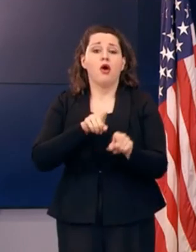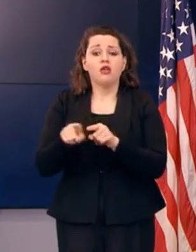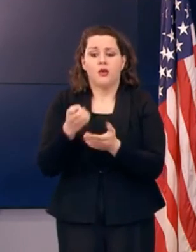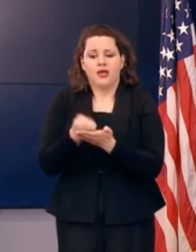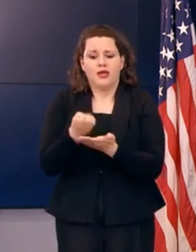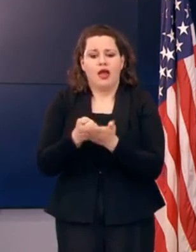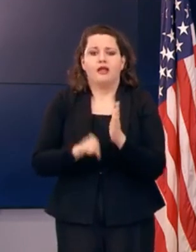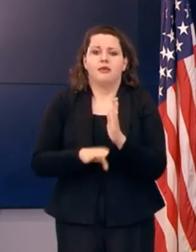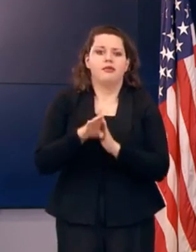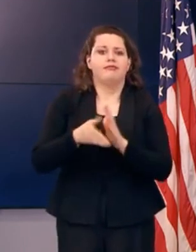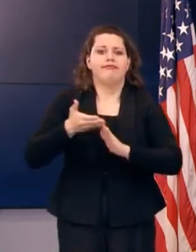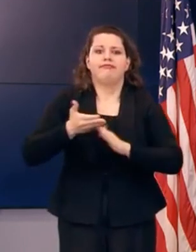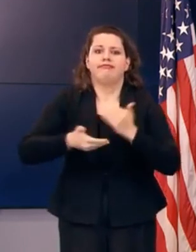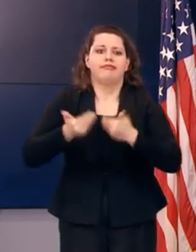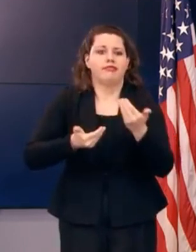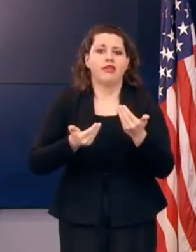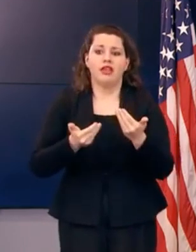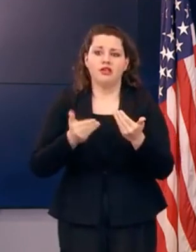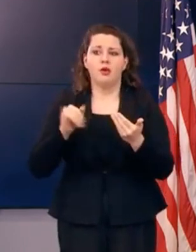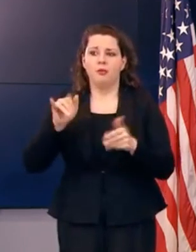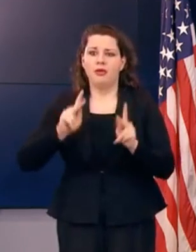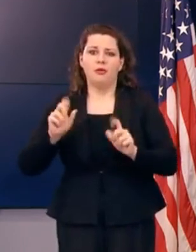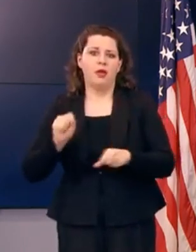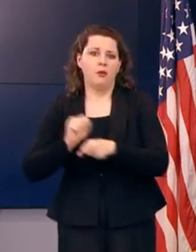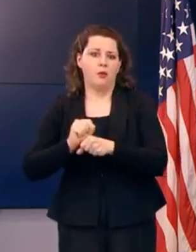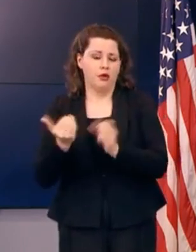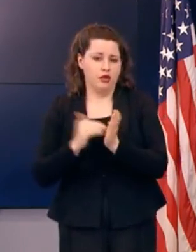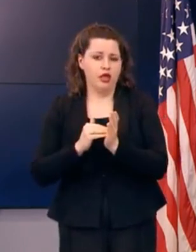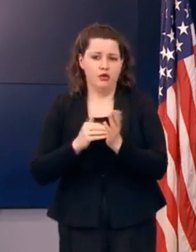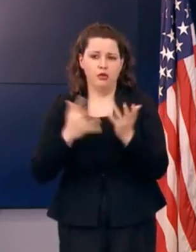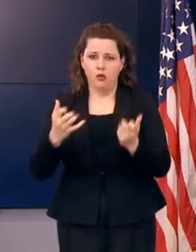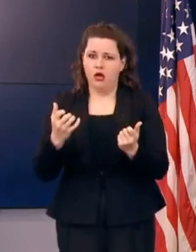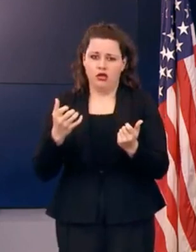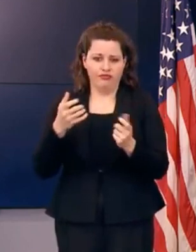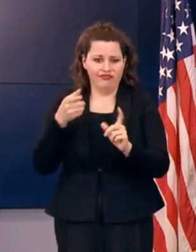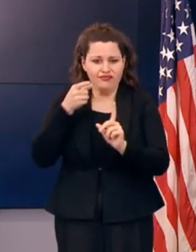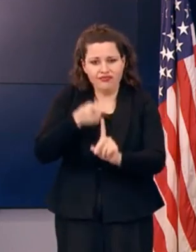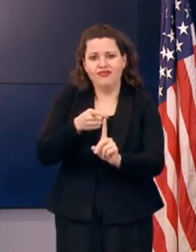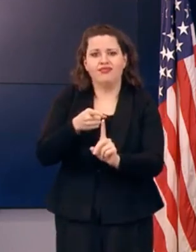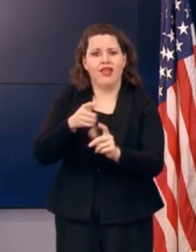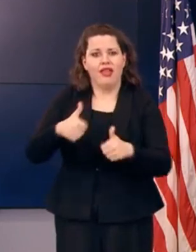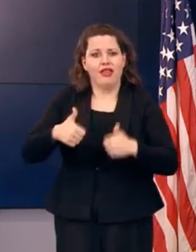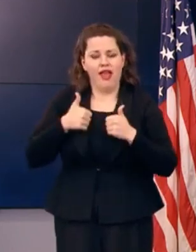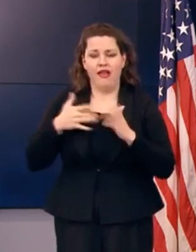and going so Iowans can get back to work and we can do everything we can to get our lives somewhat back to normal.